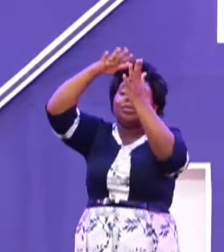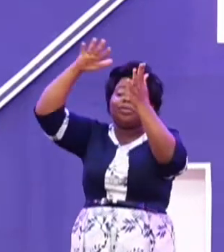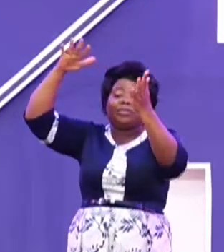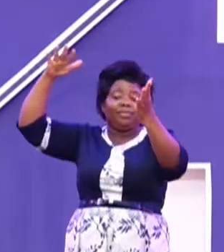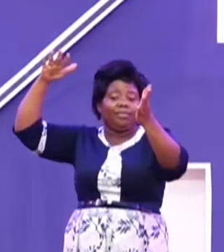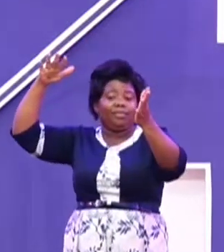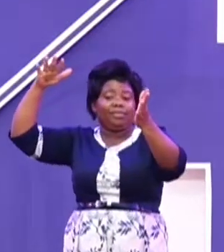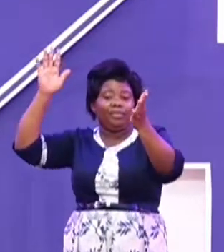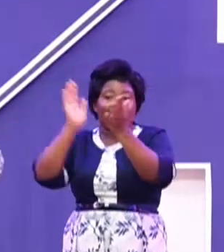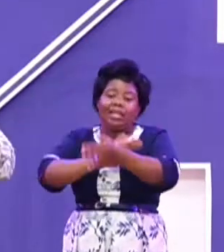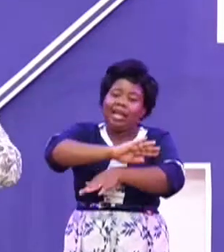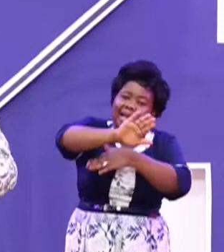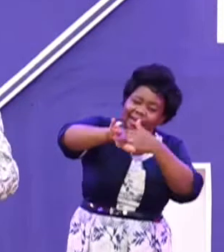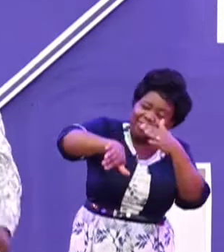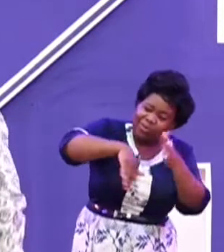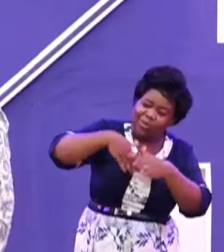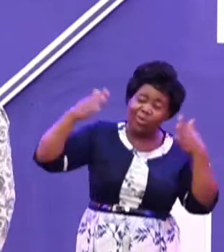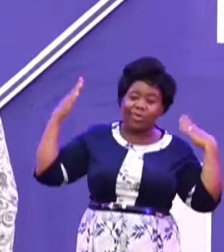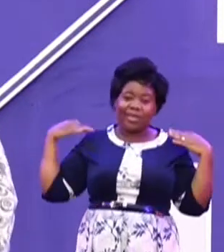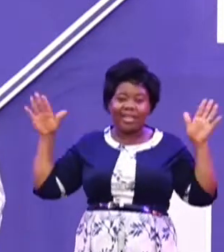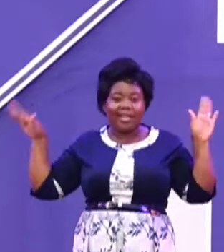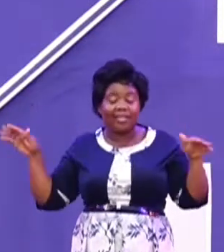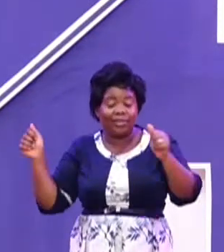the angels with him,